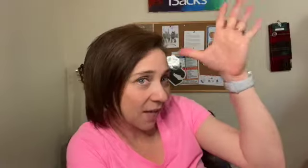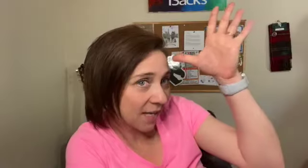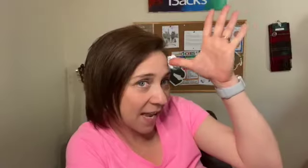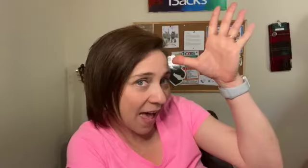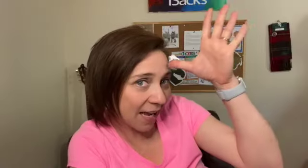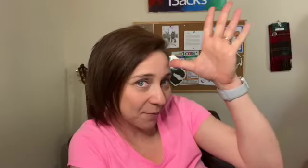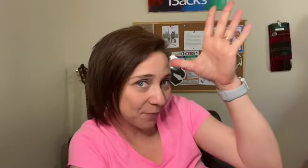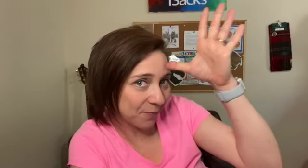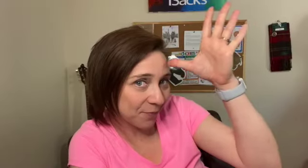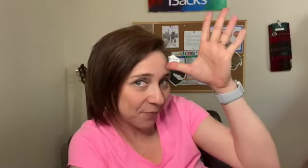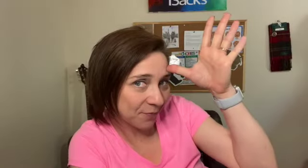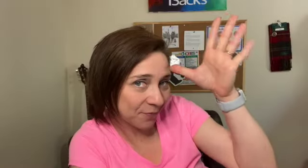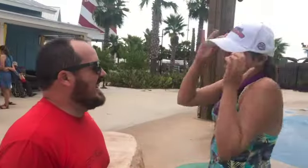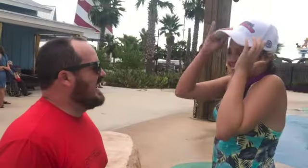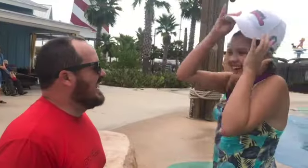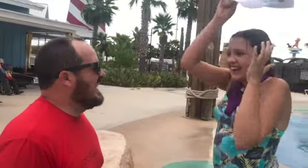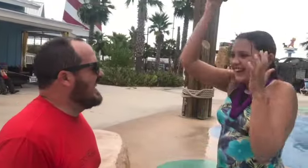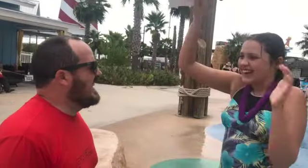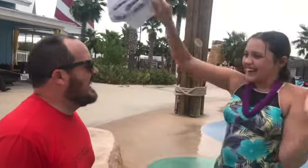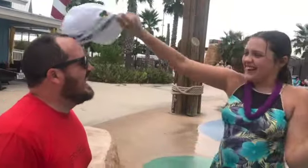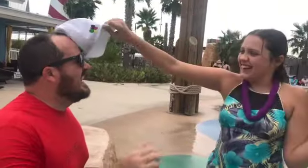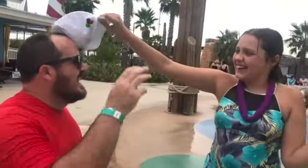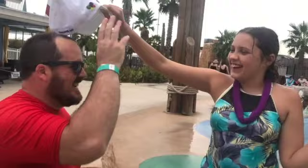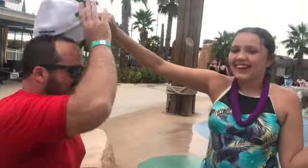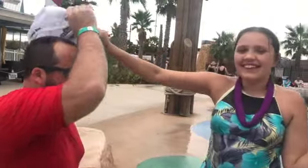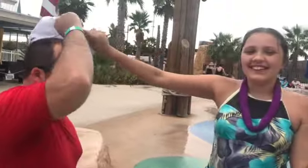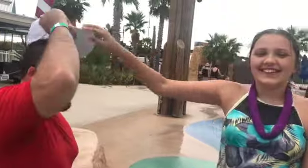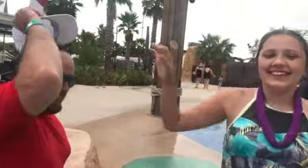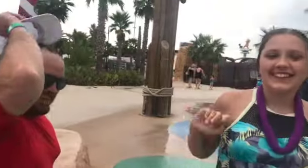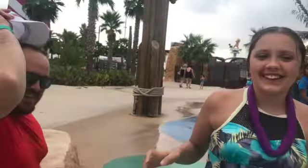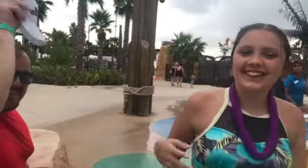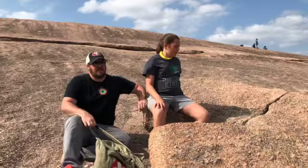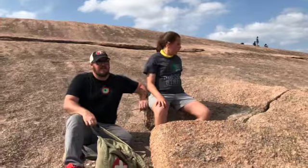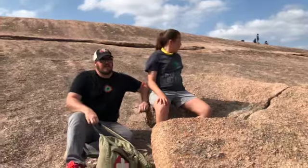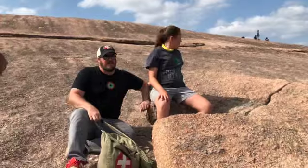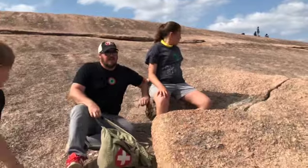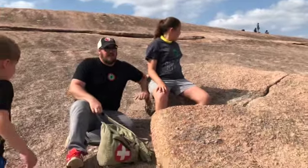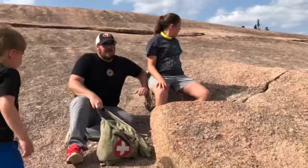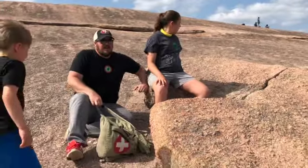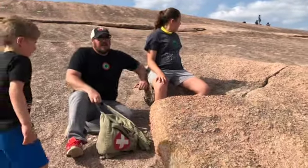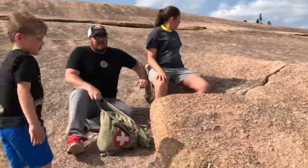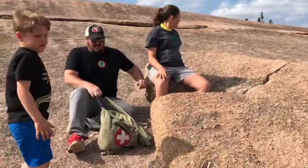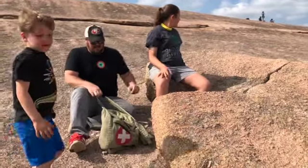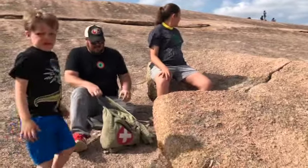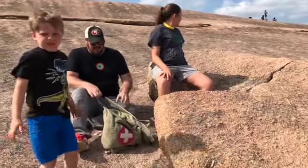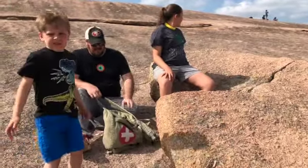Dad. The dad is playing at the water park. Dad. Dad.